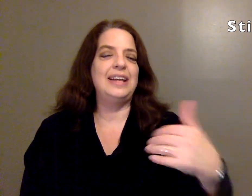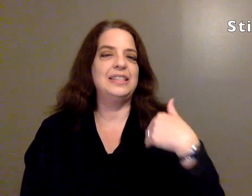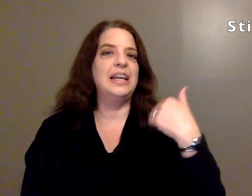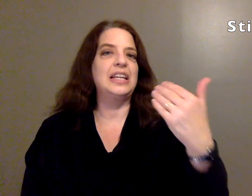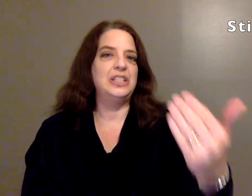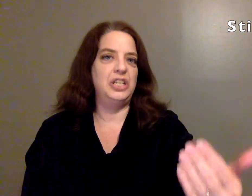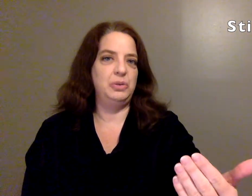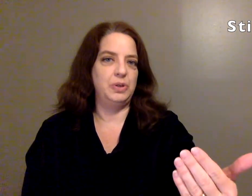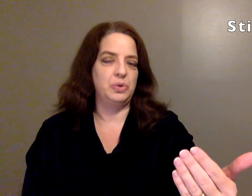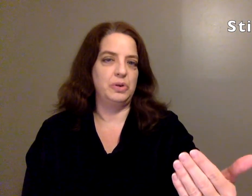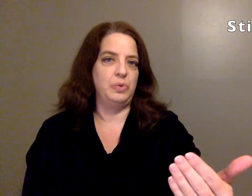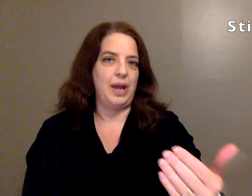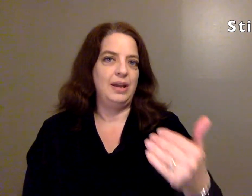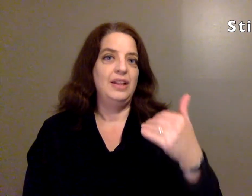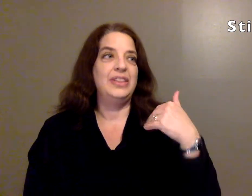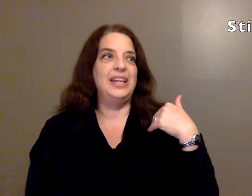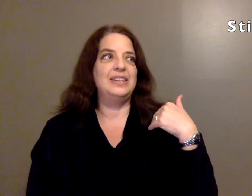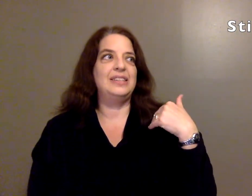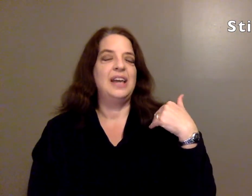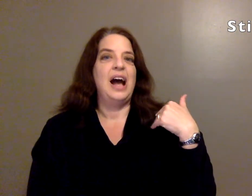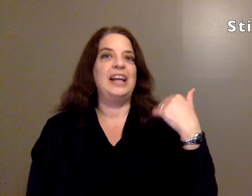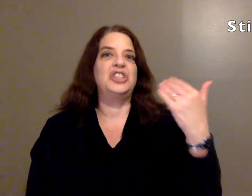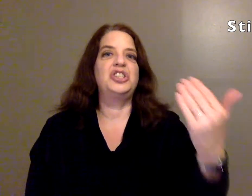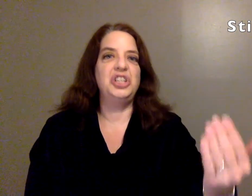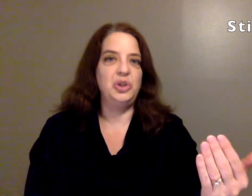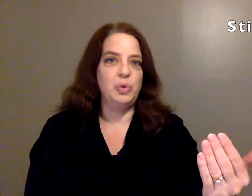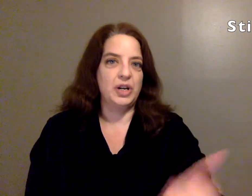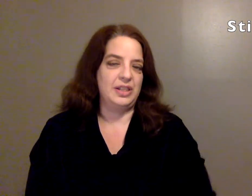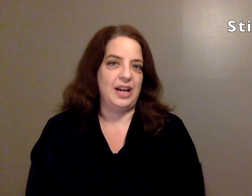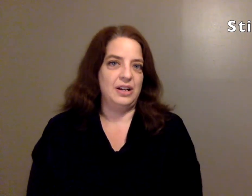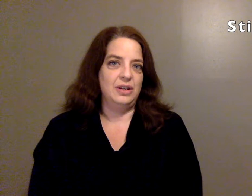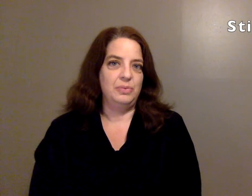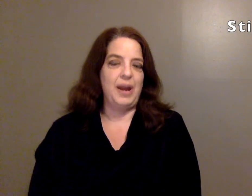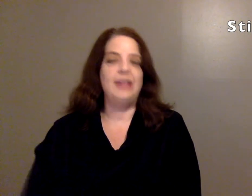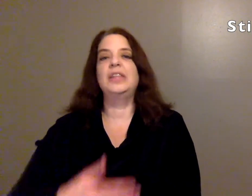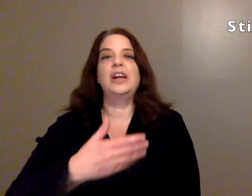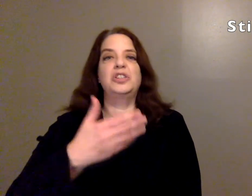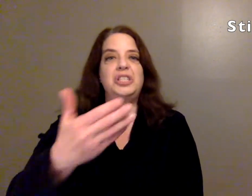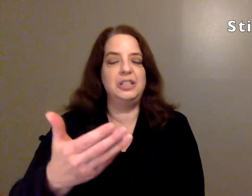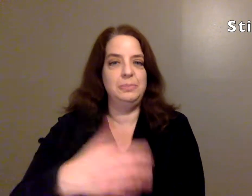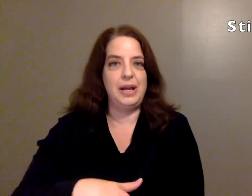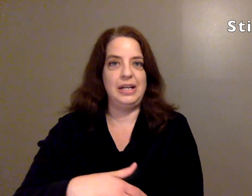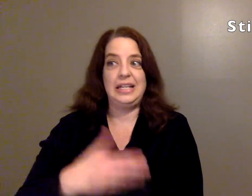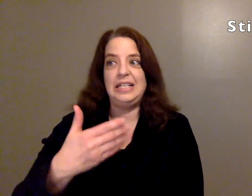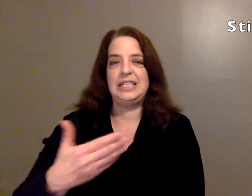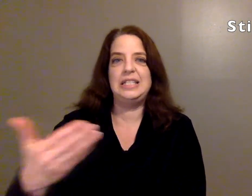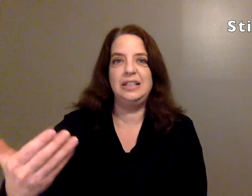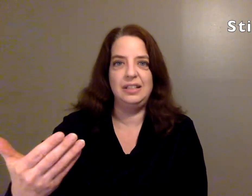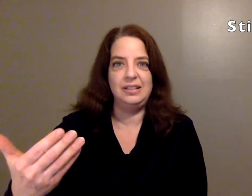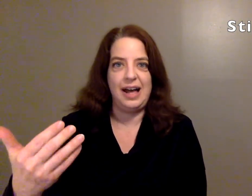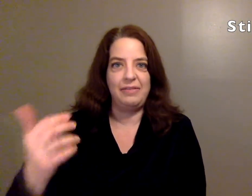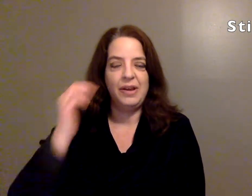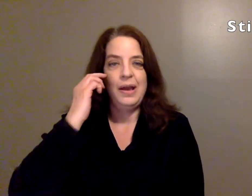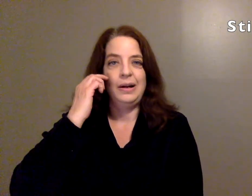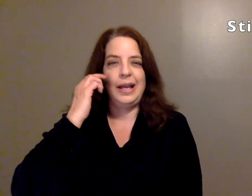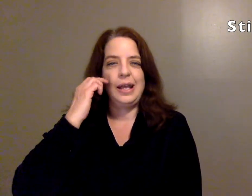a continuing sort of way. That it's, I still work there, right? They are still married. He's still alive. Like, to